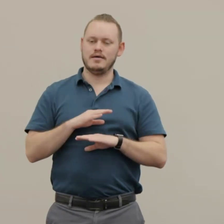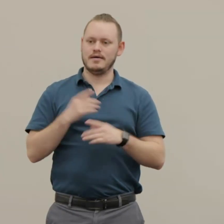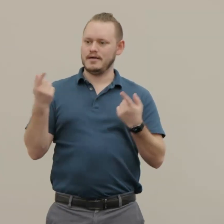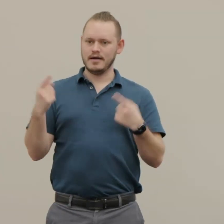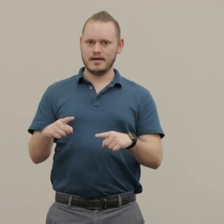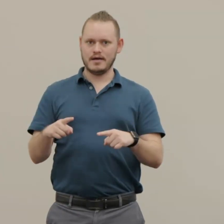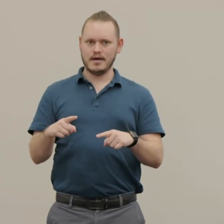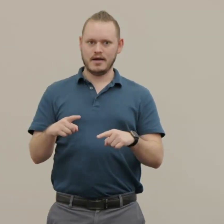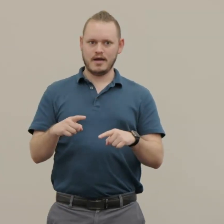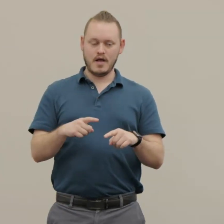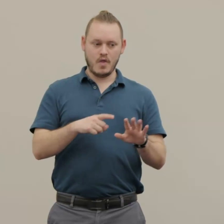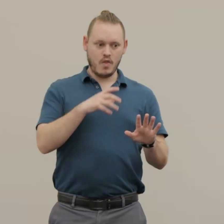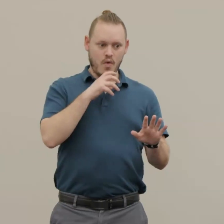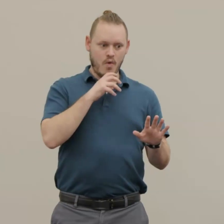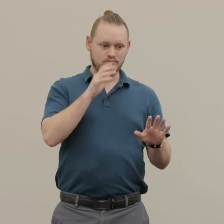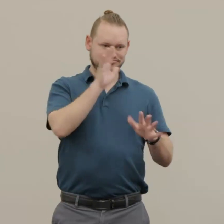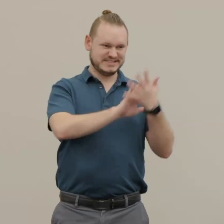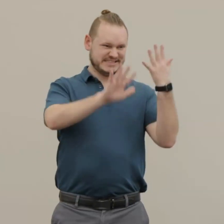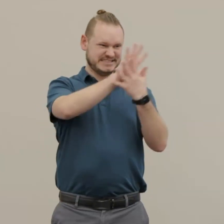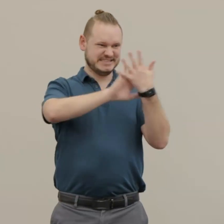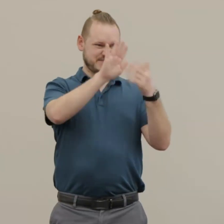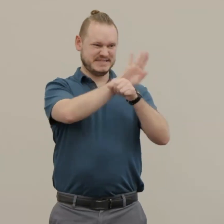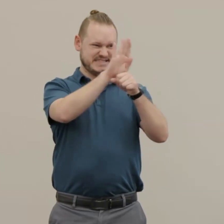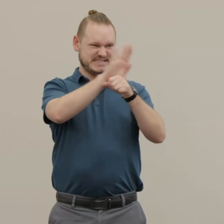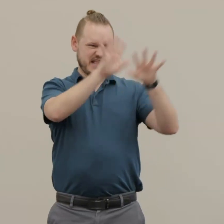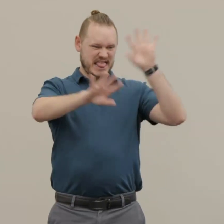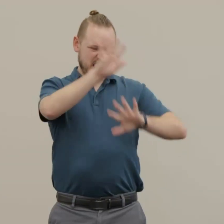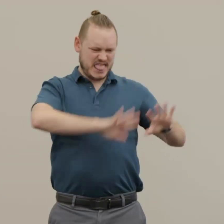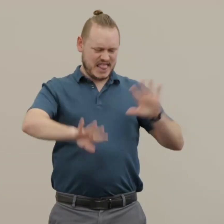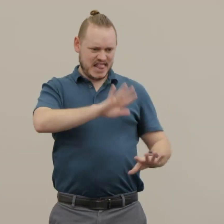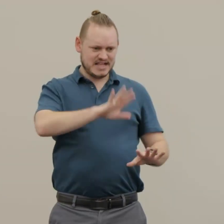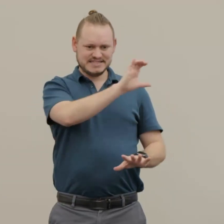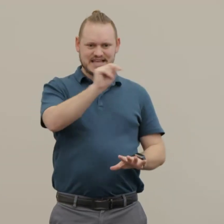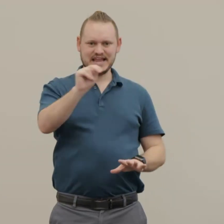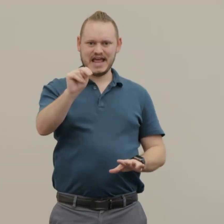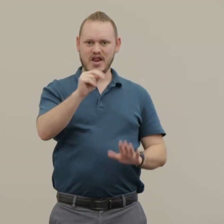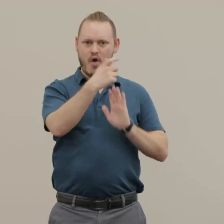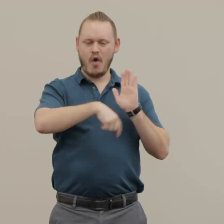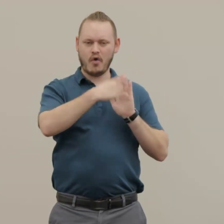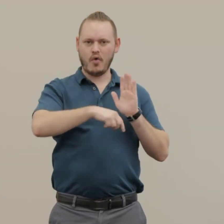when I went from the overly busy page where I'm showing a CNN article,